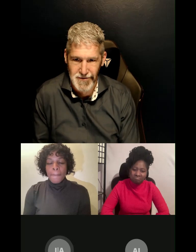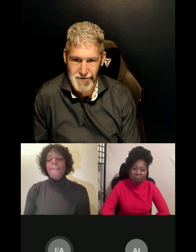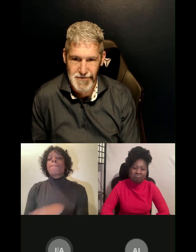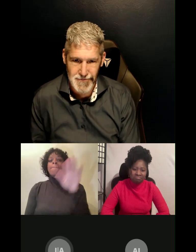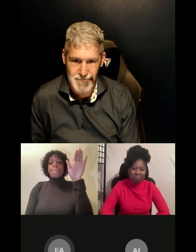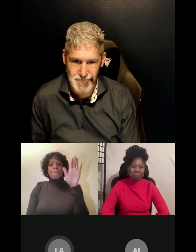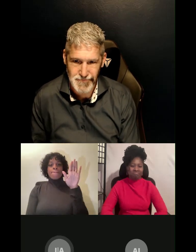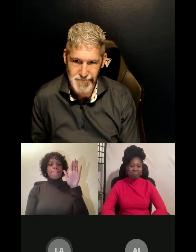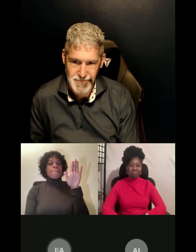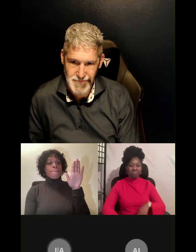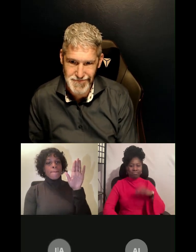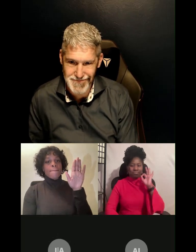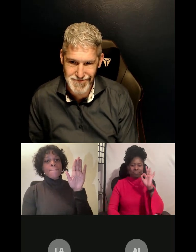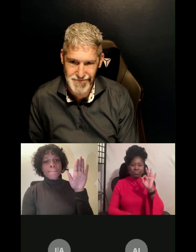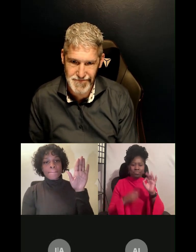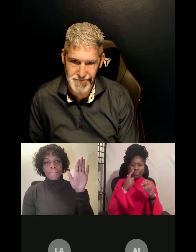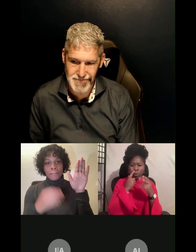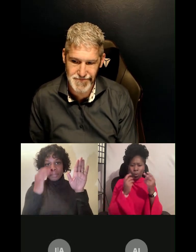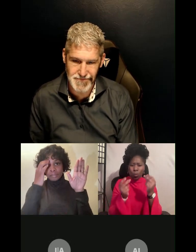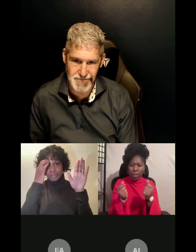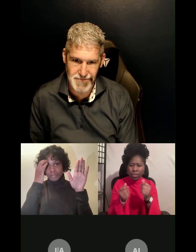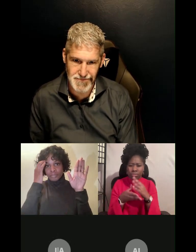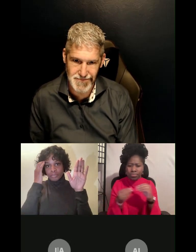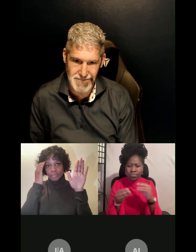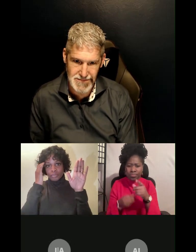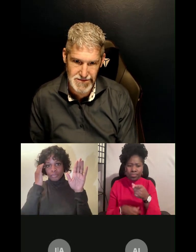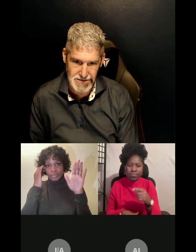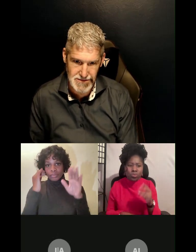why we do this is to change the world.